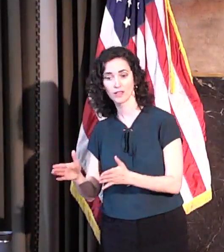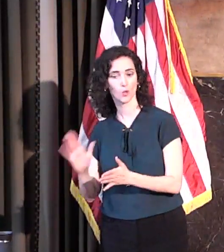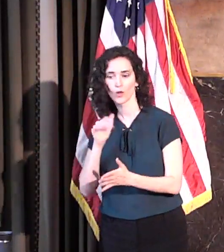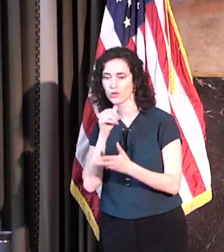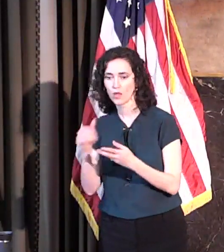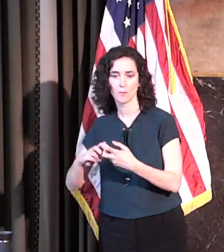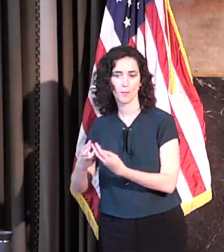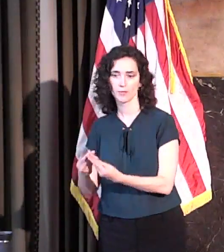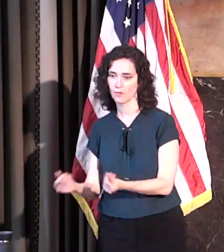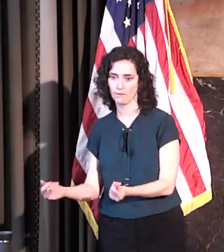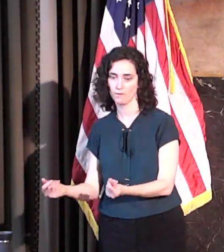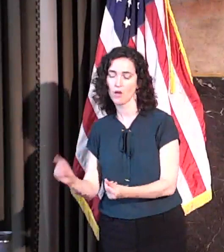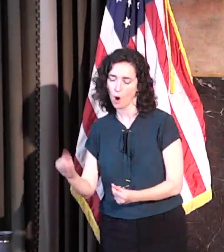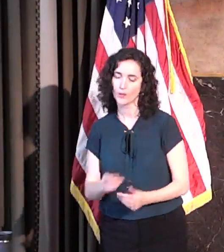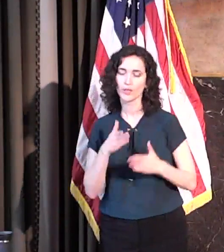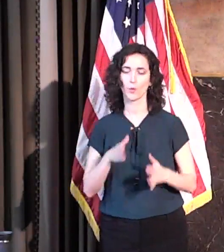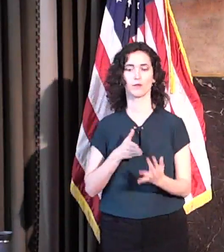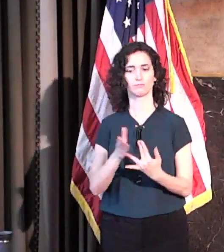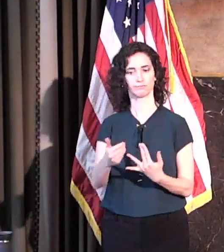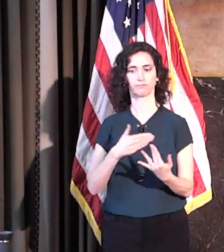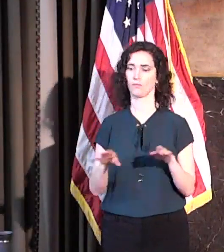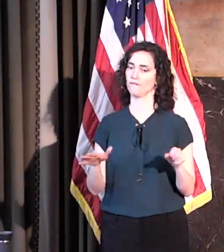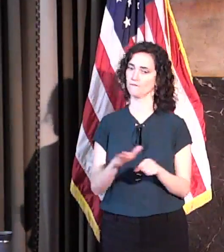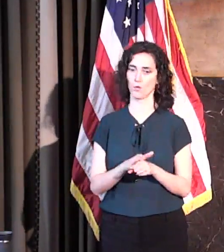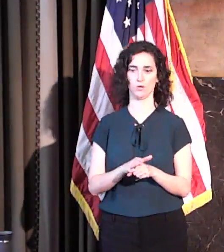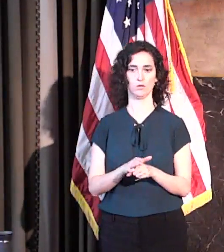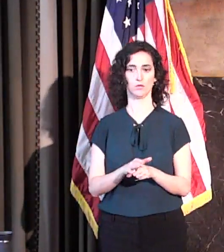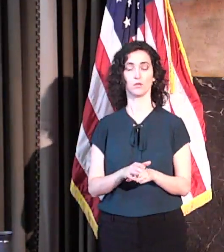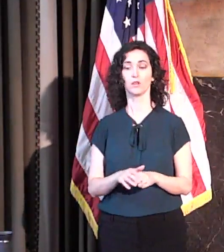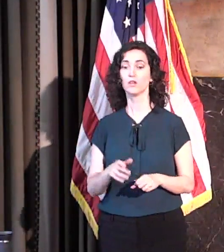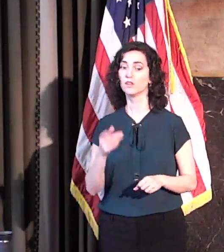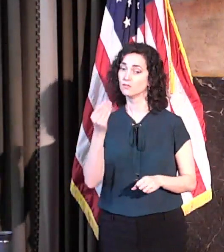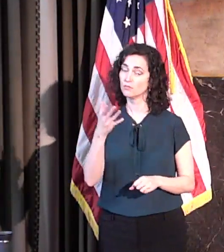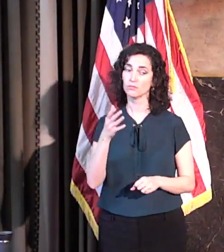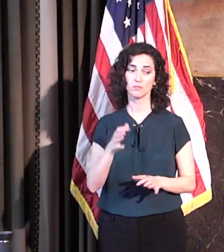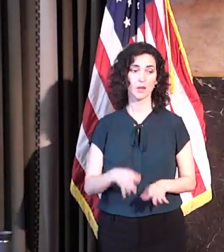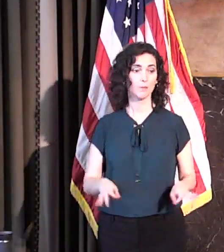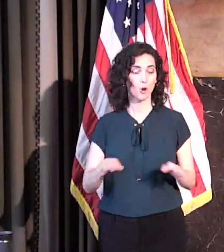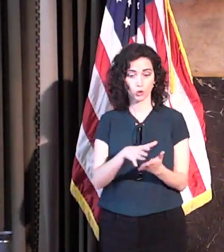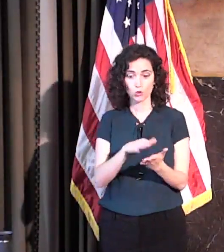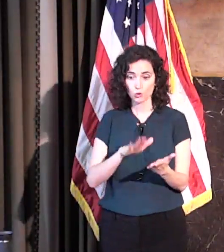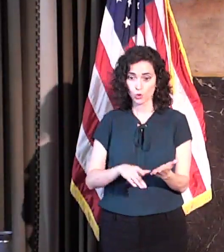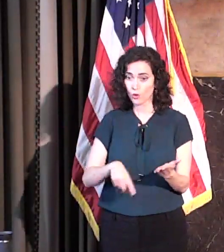and gets us past them. And the student safety is